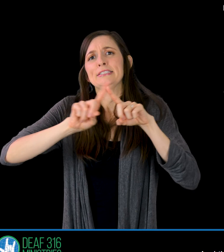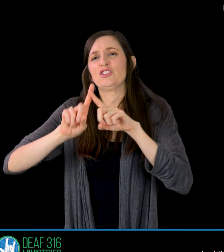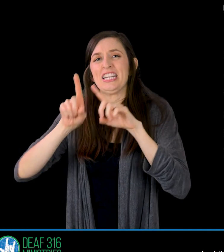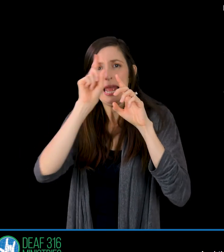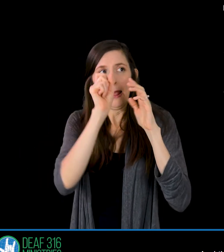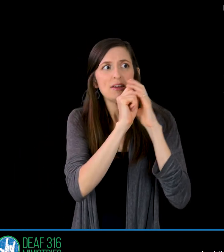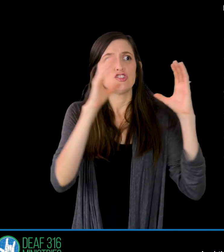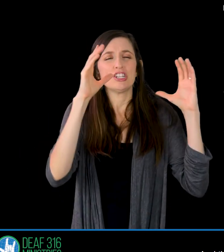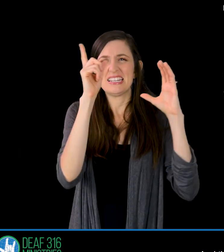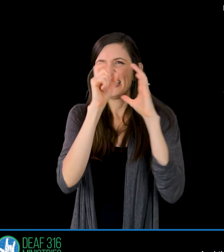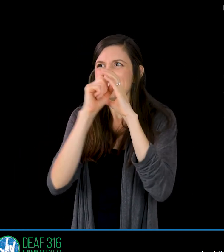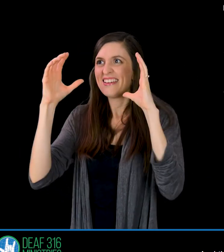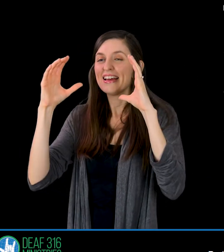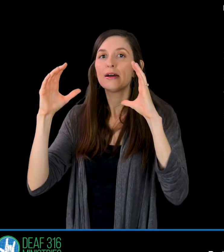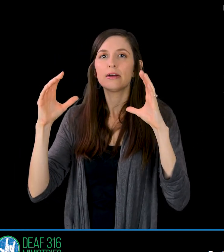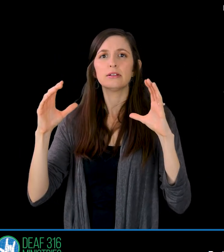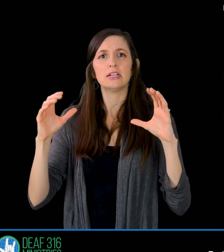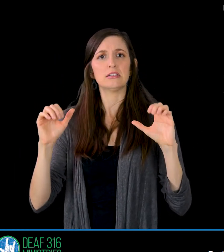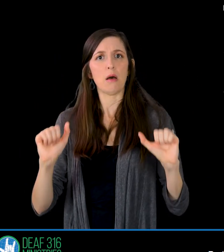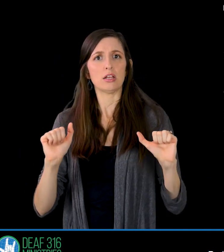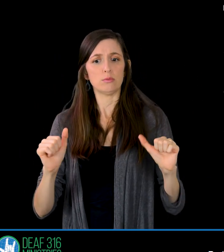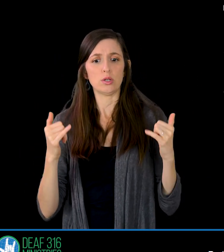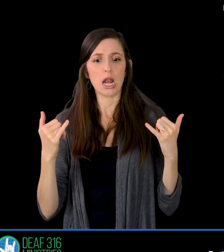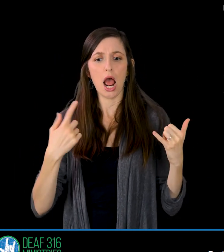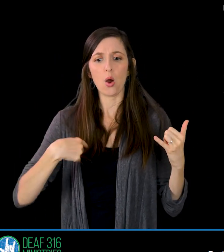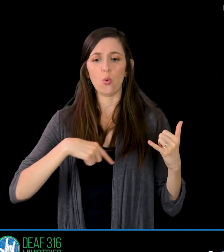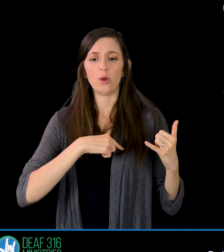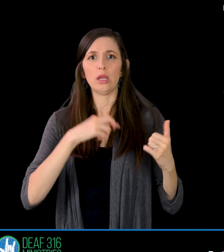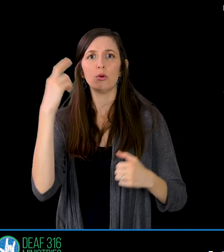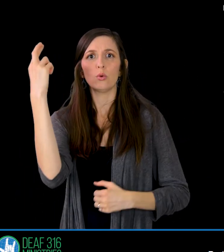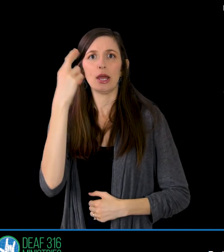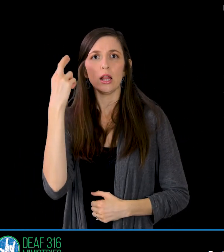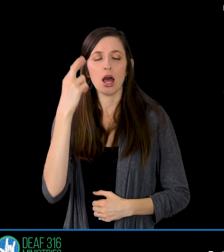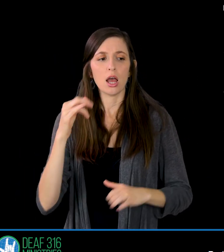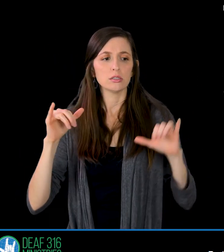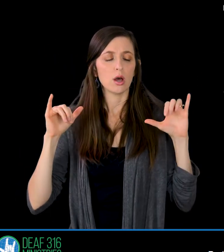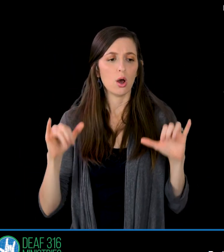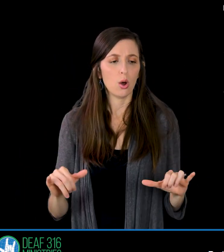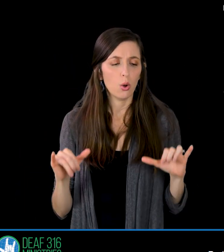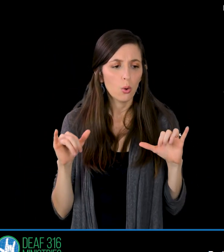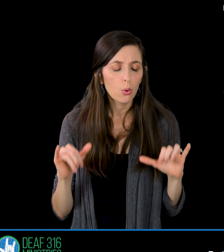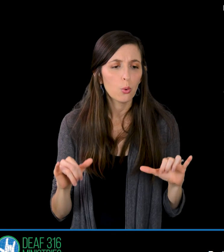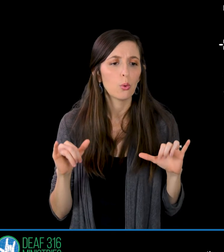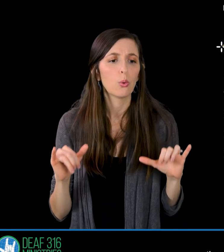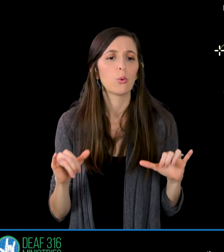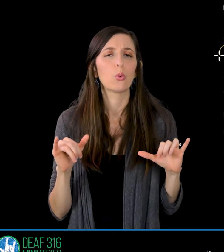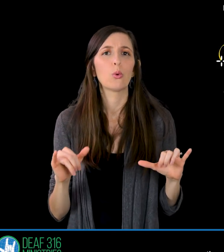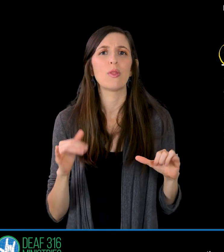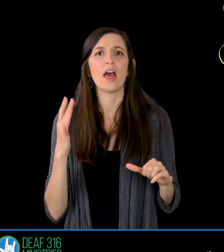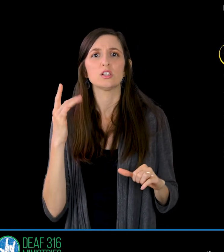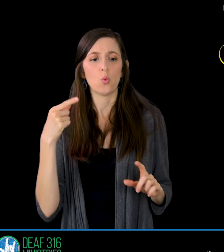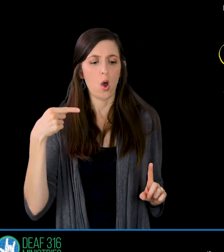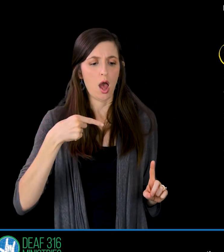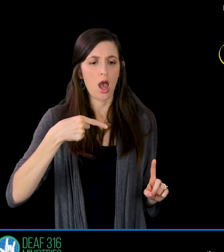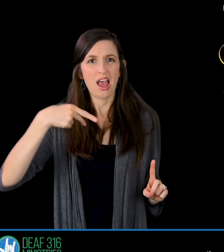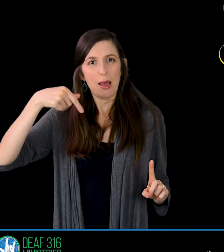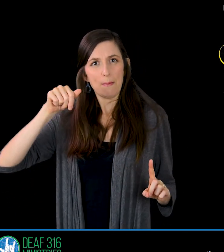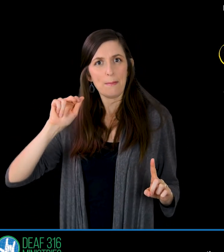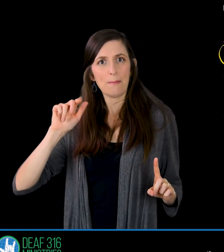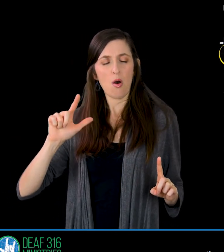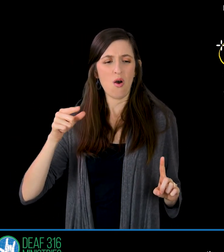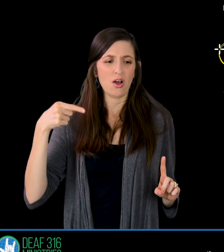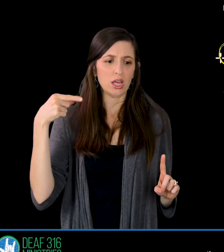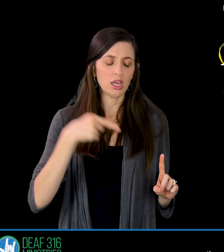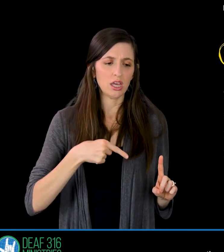images in the Bible perhaps we get some sense of why there might have been